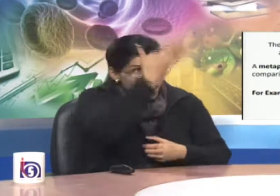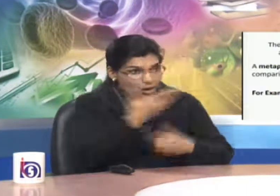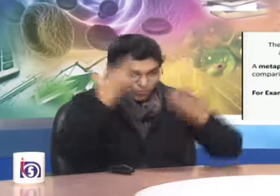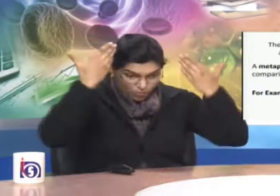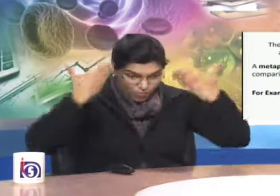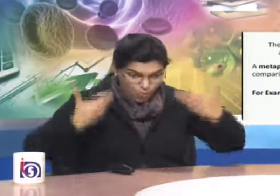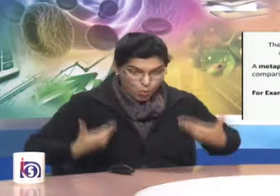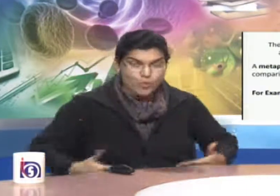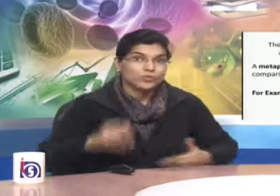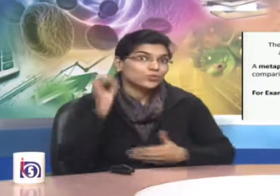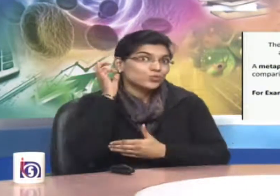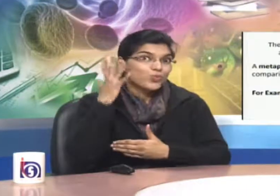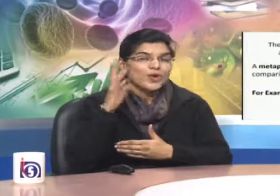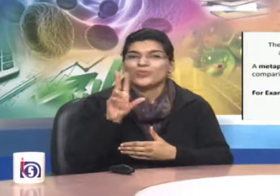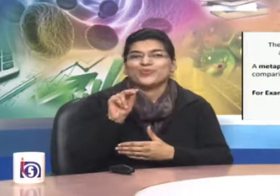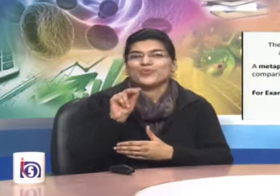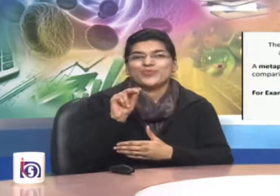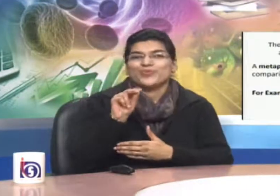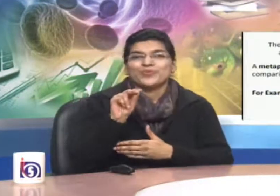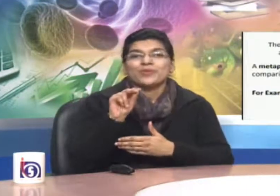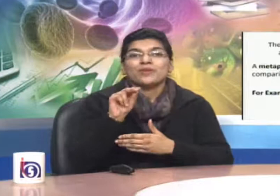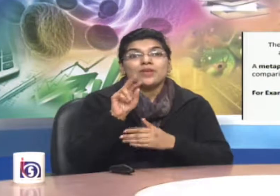Comparison without the use of like or as.